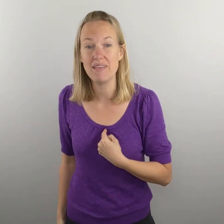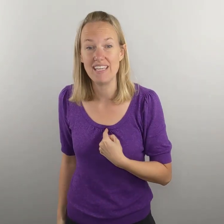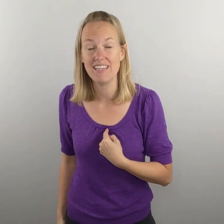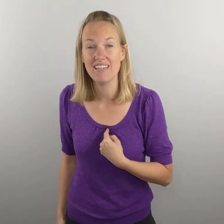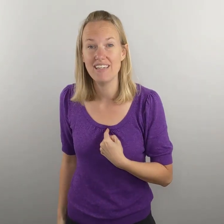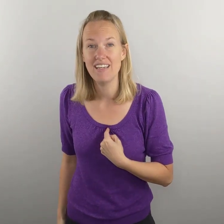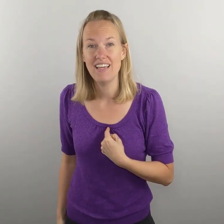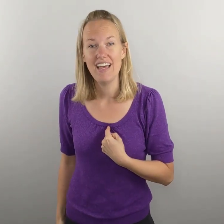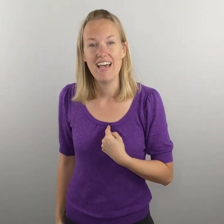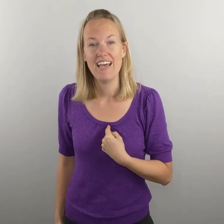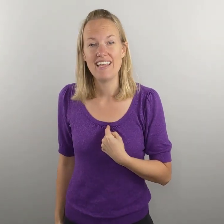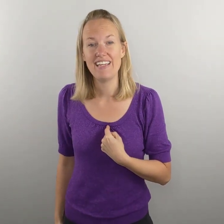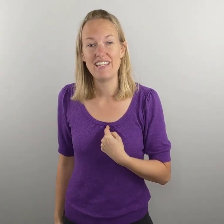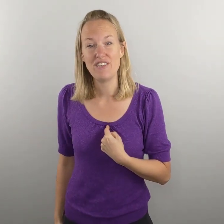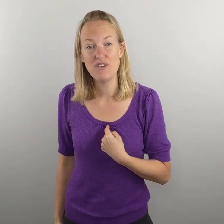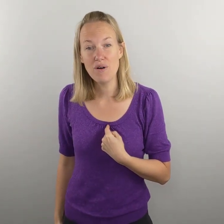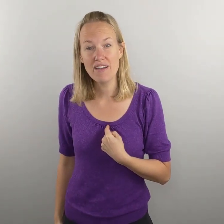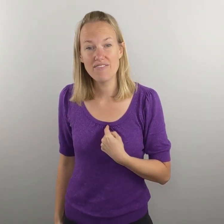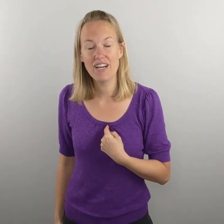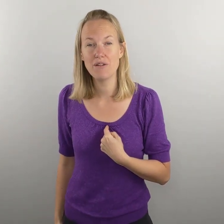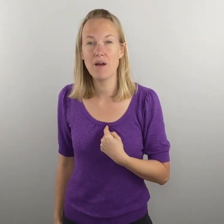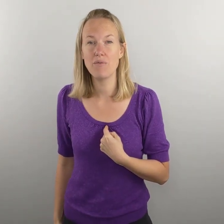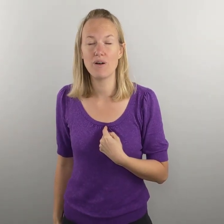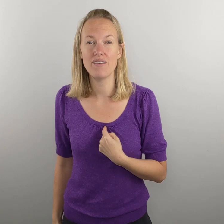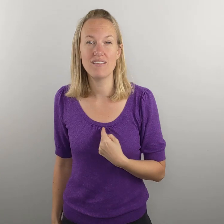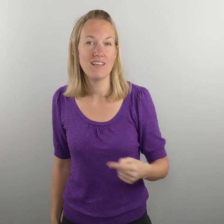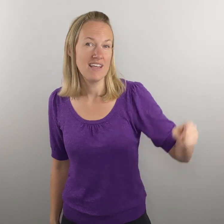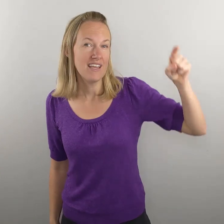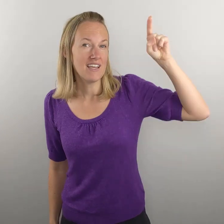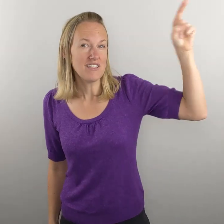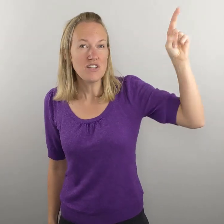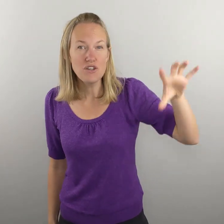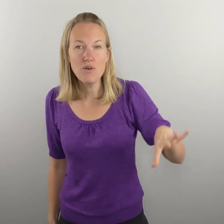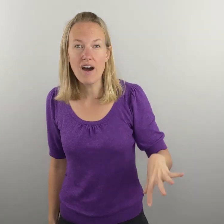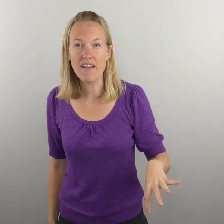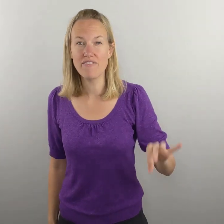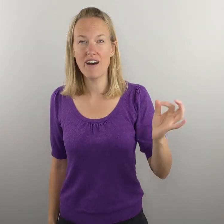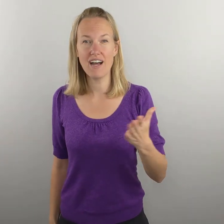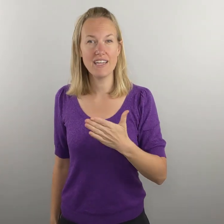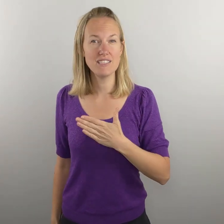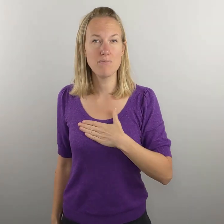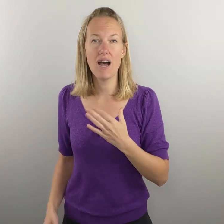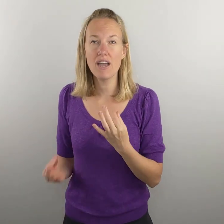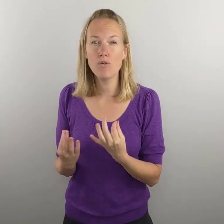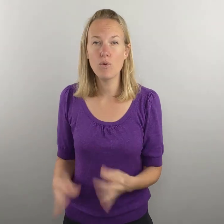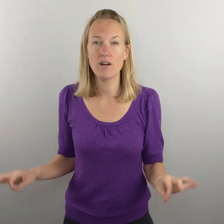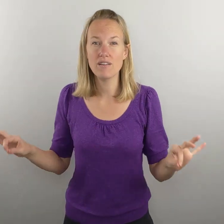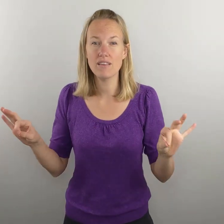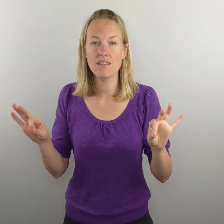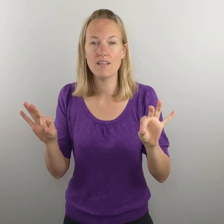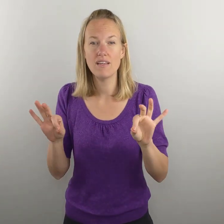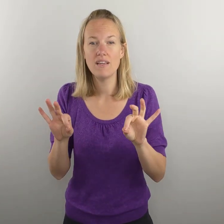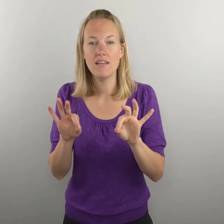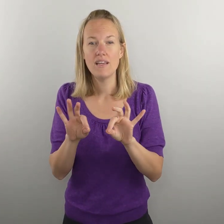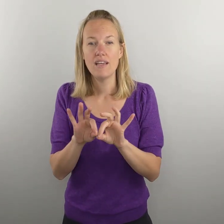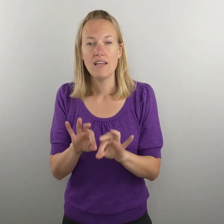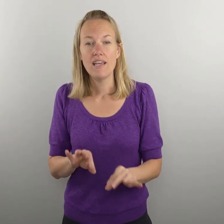me. And then in you, I find my worth. In you, I find my worth.